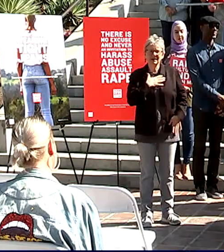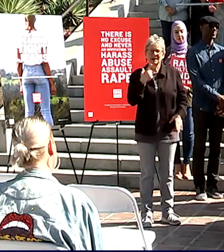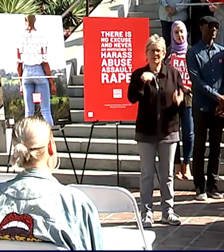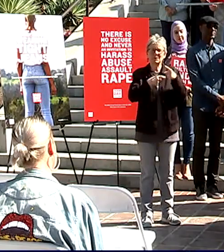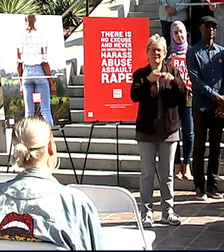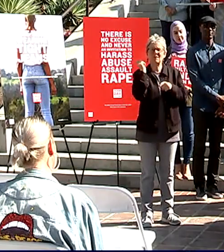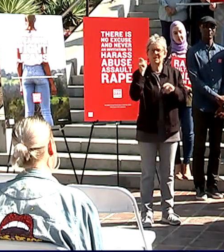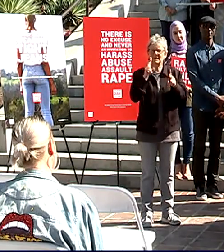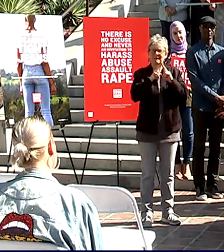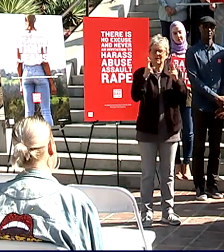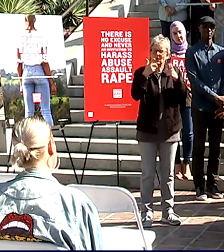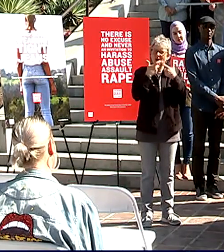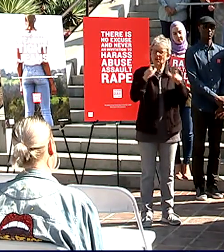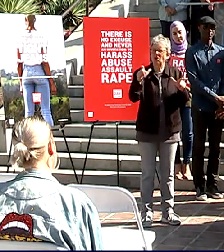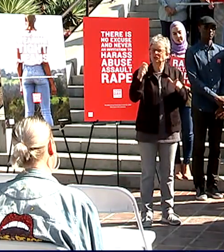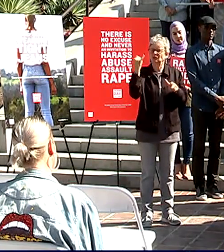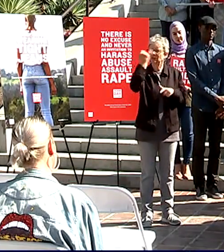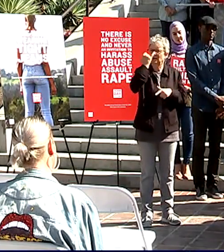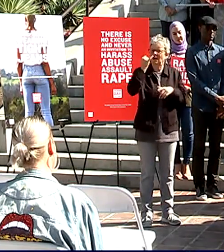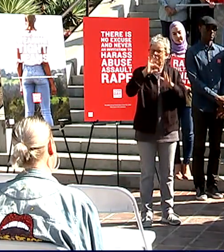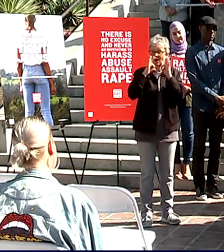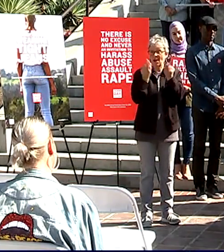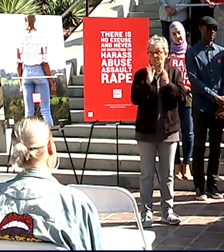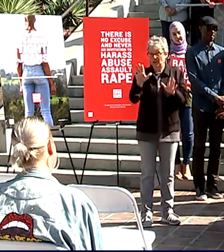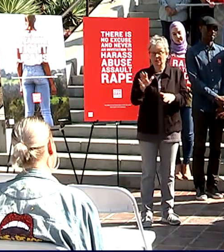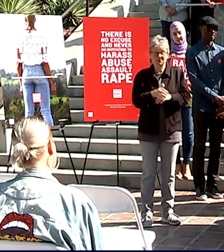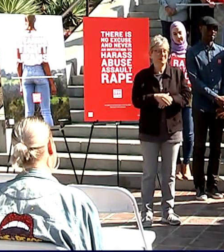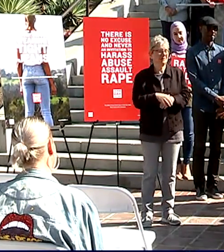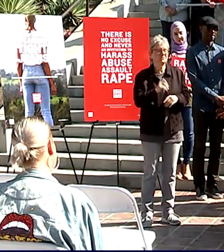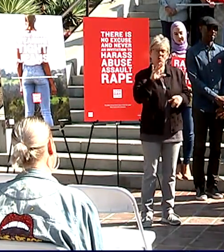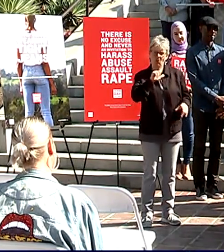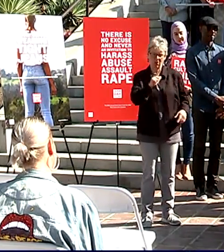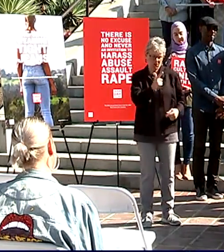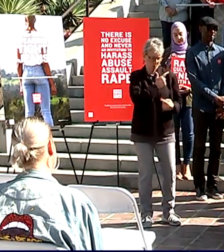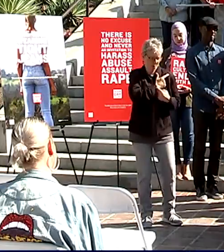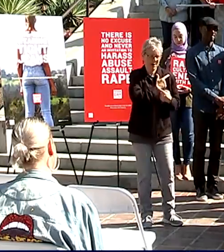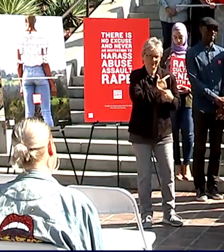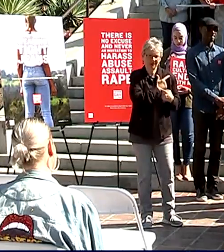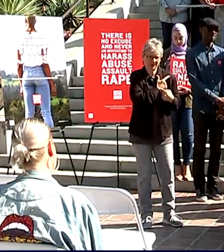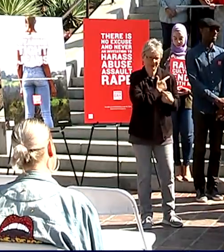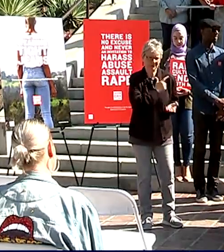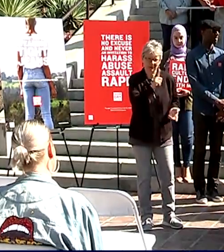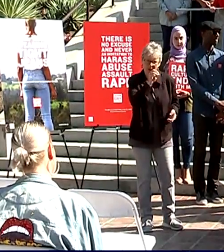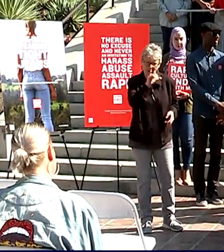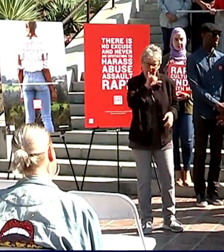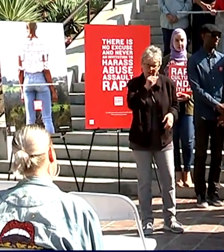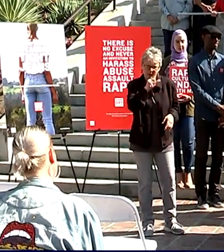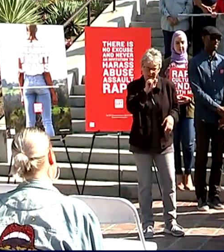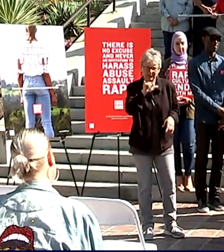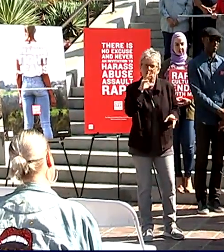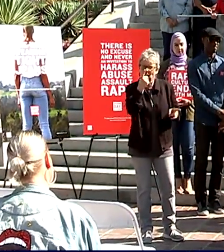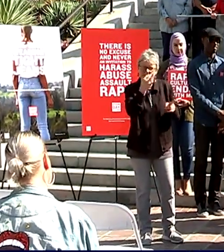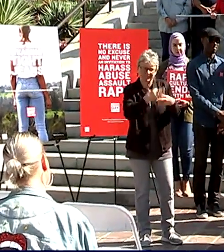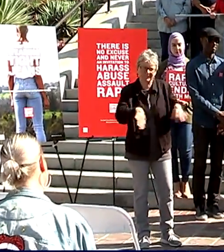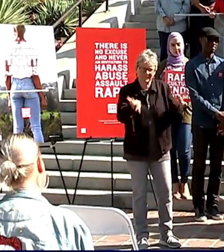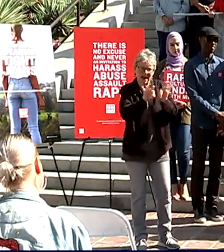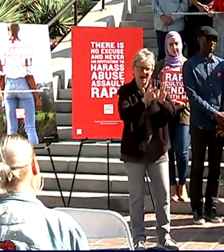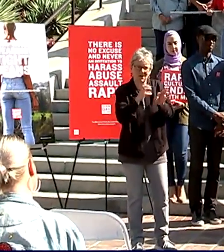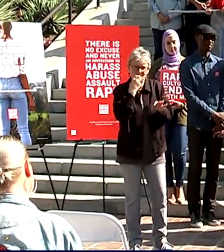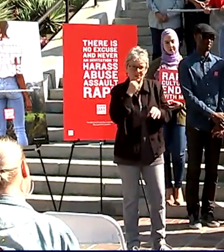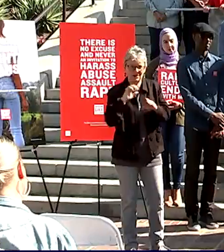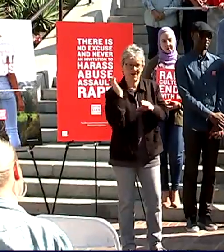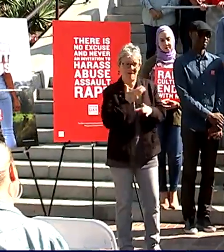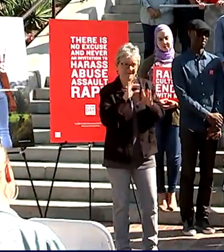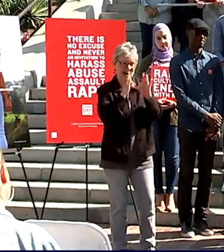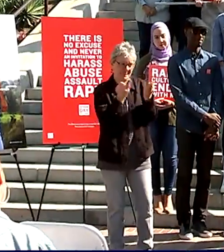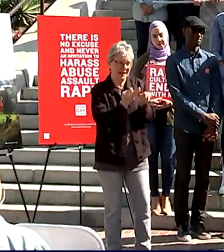a very large Italian family, so loyalty is one of the values in